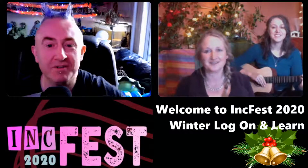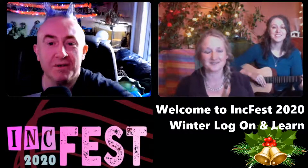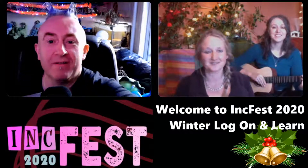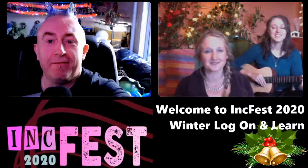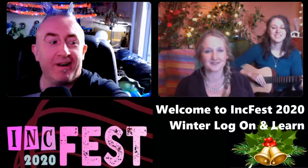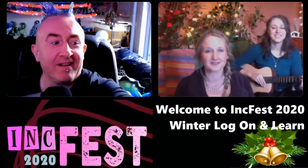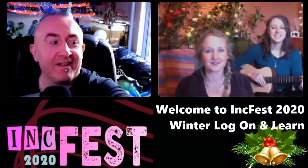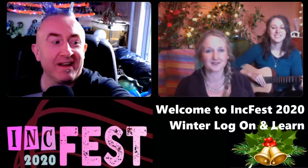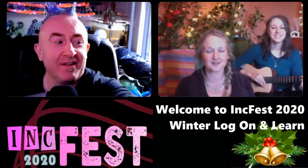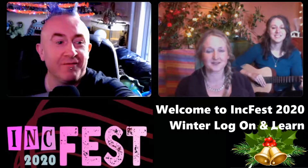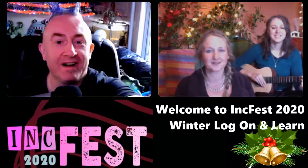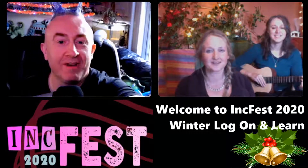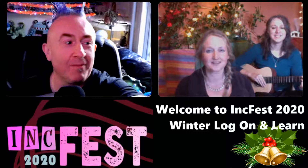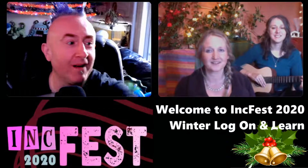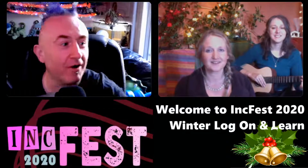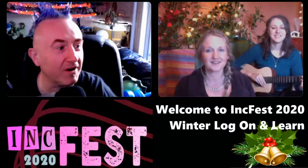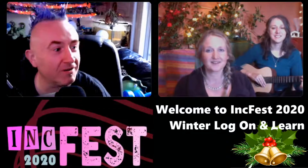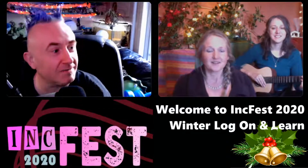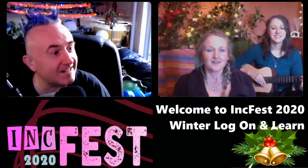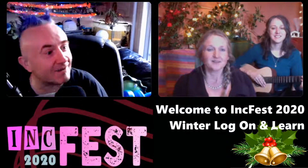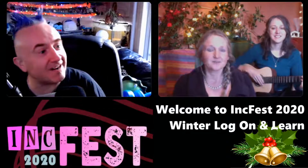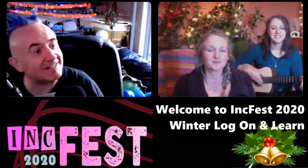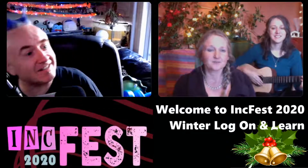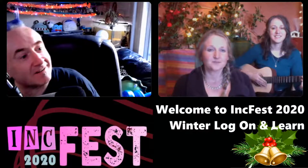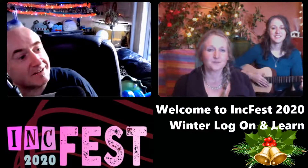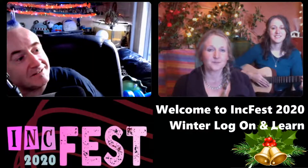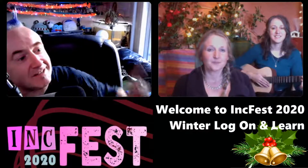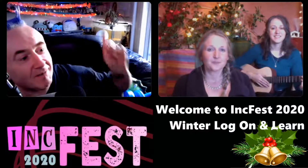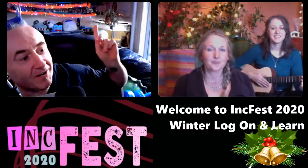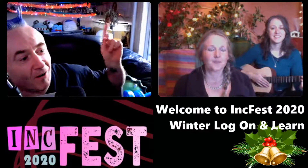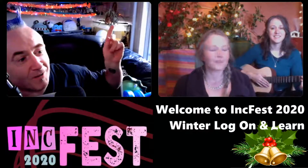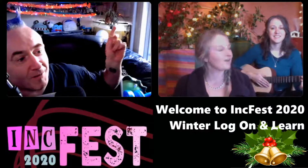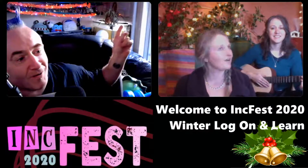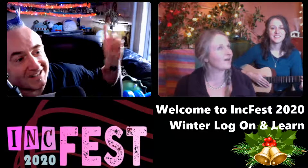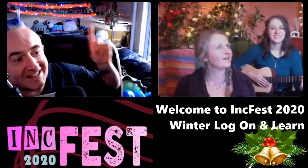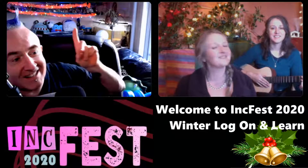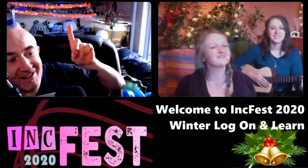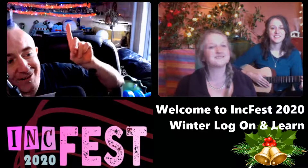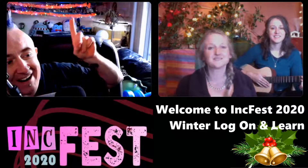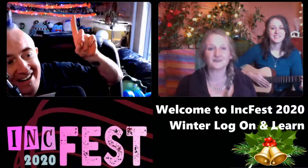doing fine, thank you. Really, really well. I've got my Christmas decorations up. Can you see my horrible orange tinsel here?